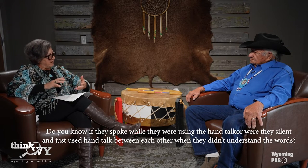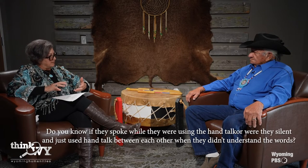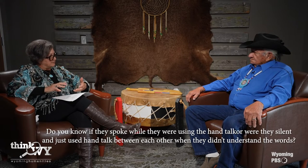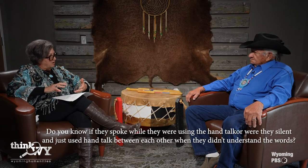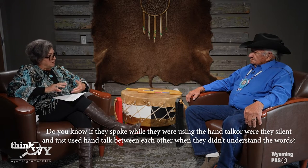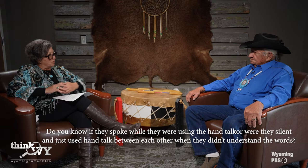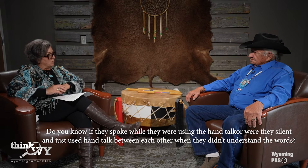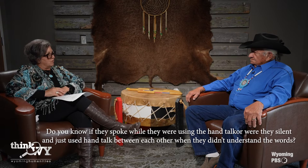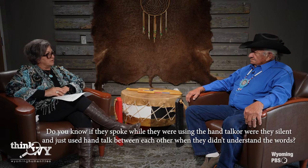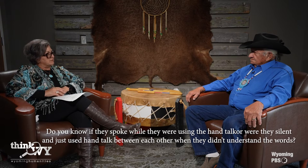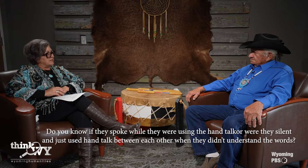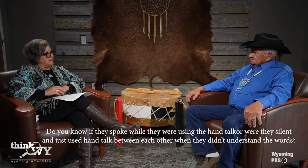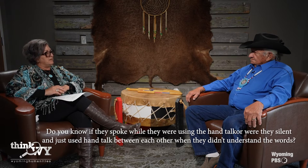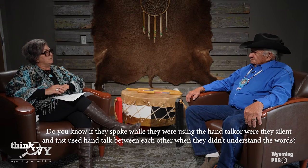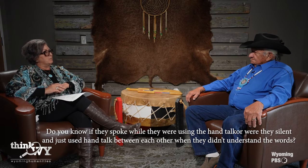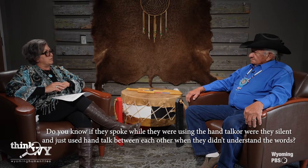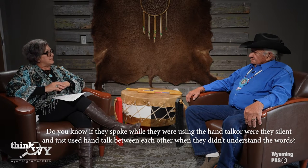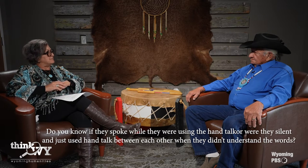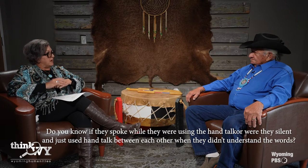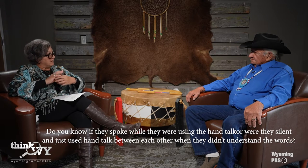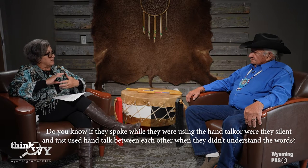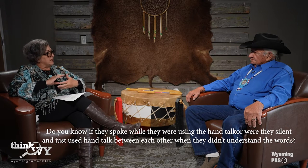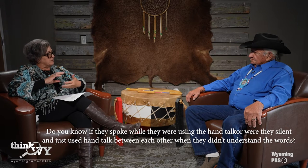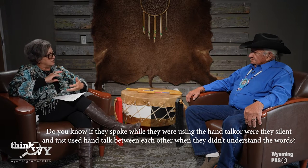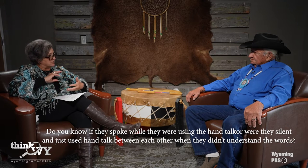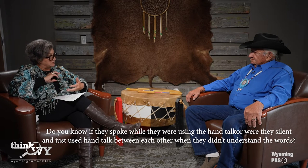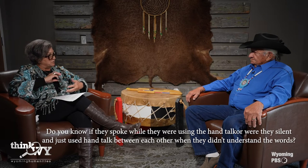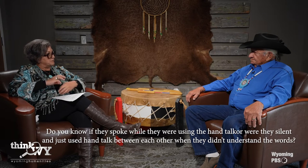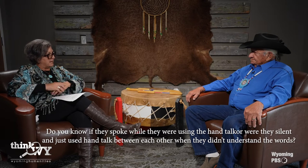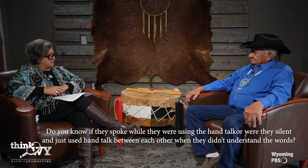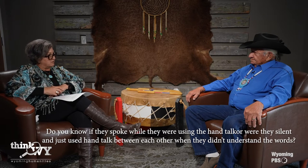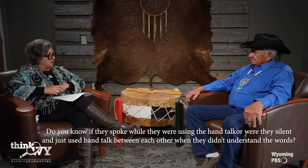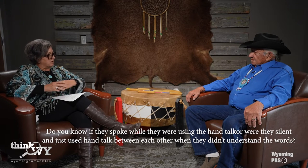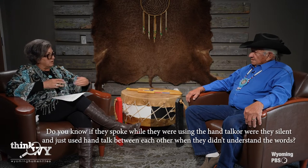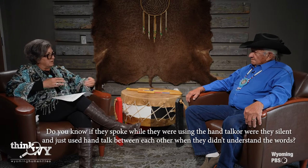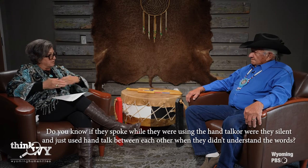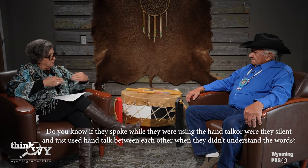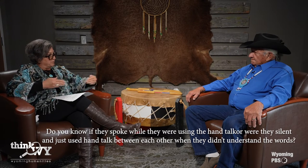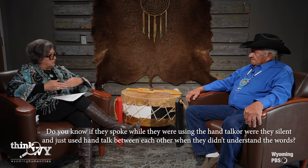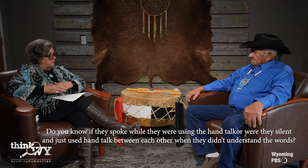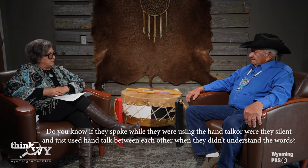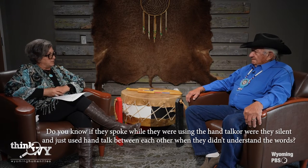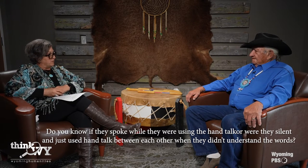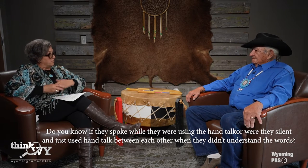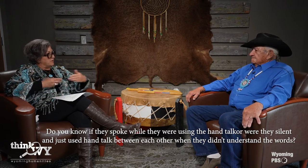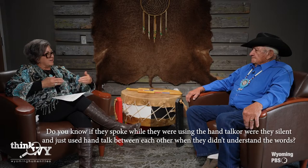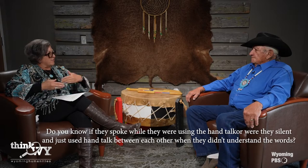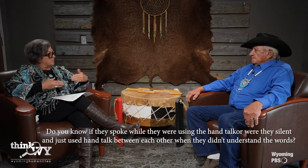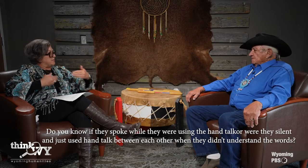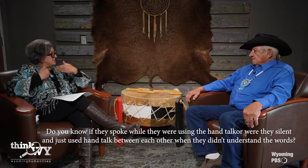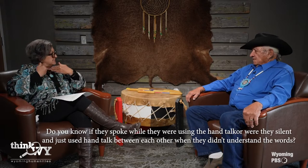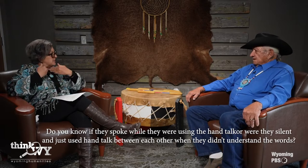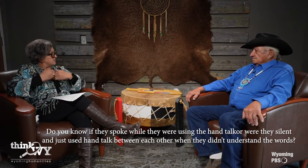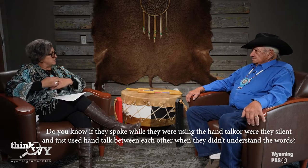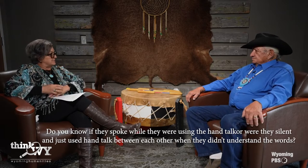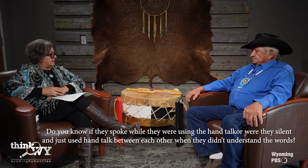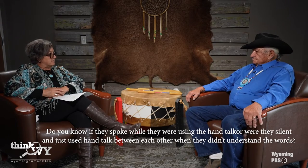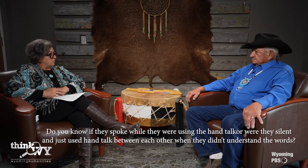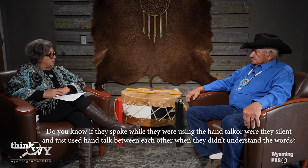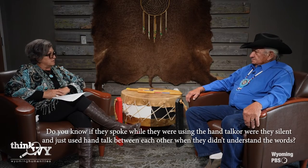hand talk, or were they silent and just used hand talk between each other when they didn't understand the words?